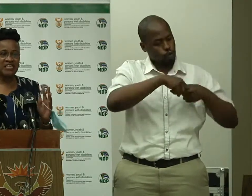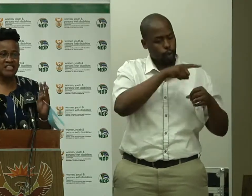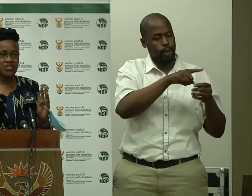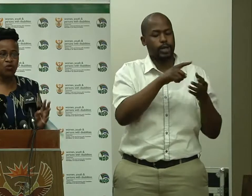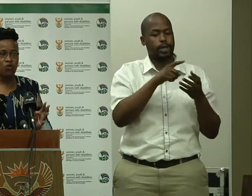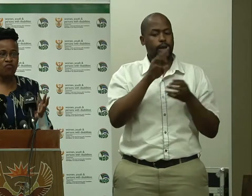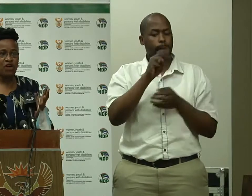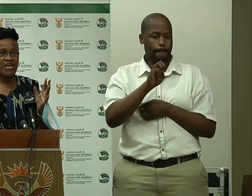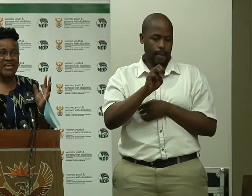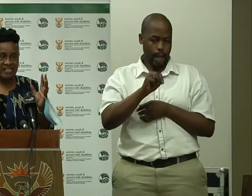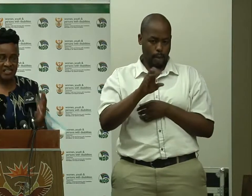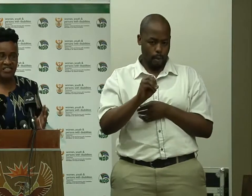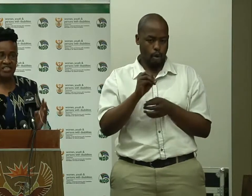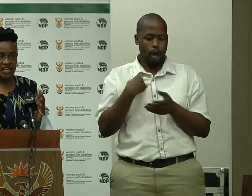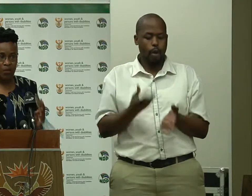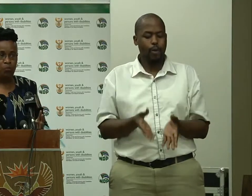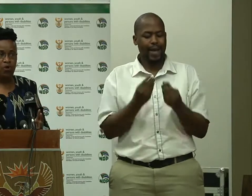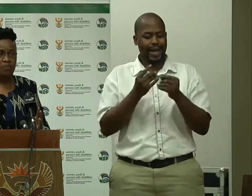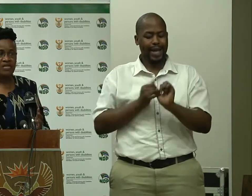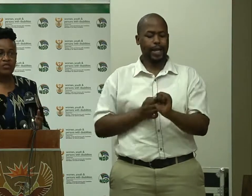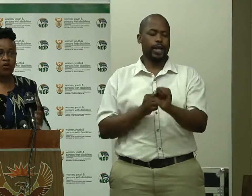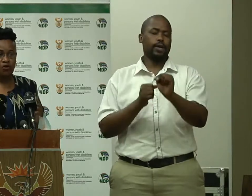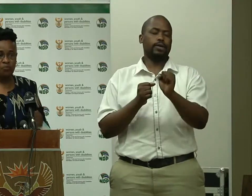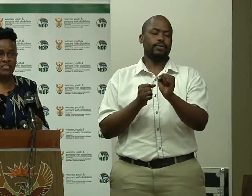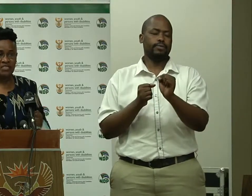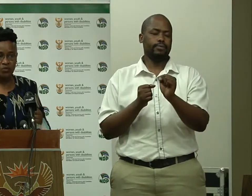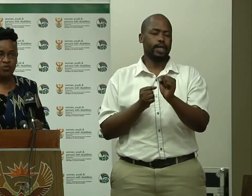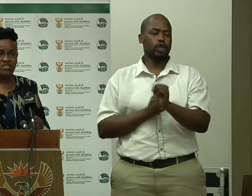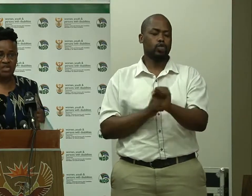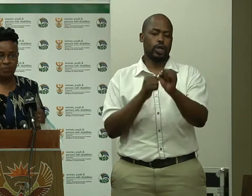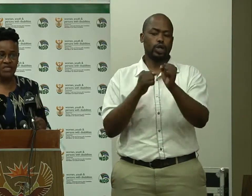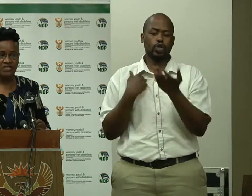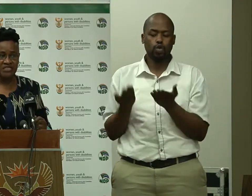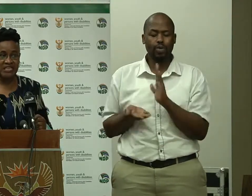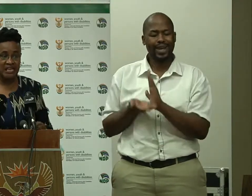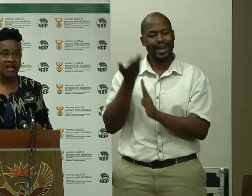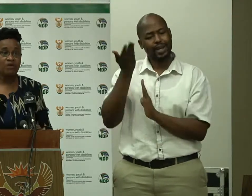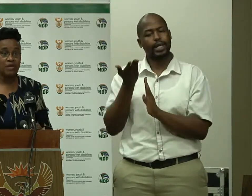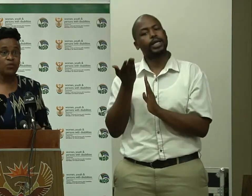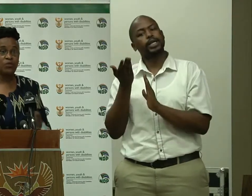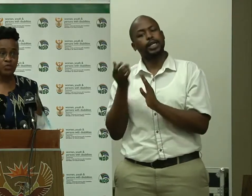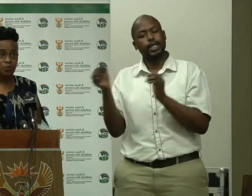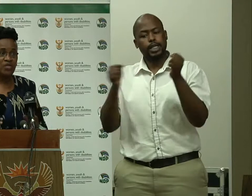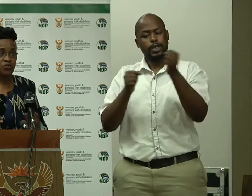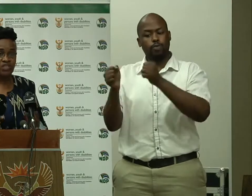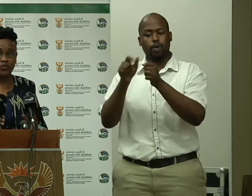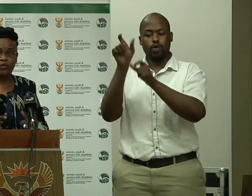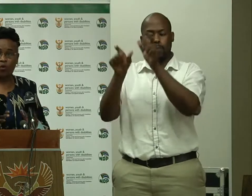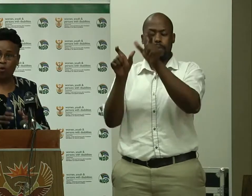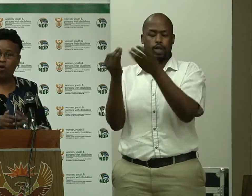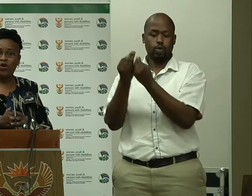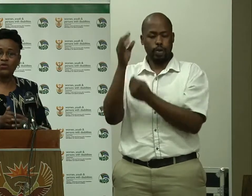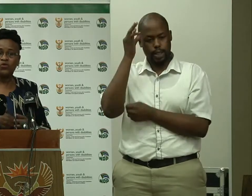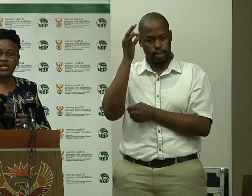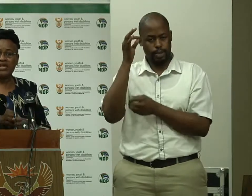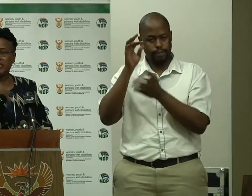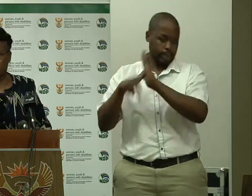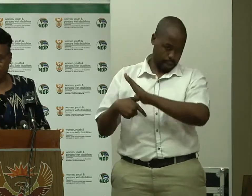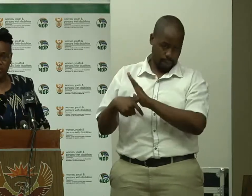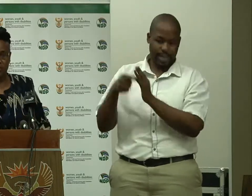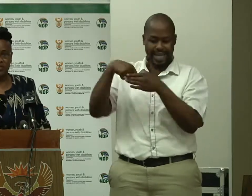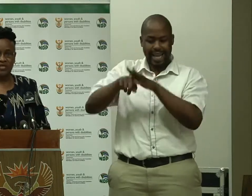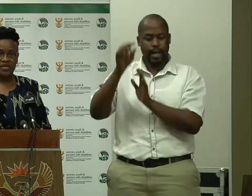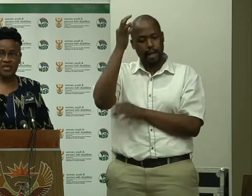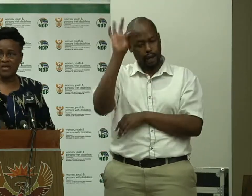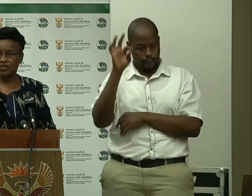a strategy of increasing employment of persons with disabilities in government. We want to make sure that we go, you know, a